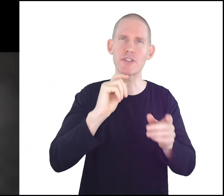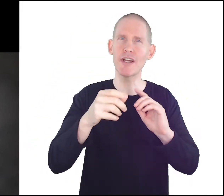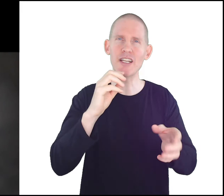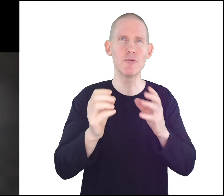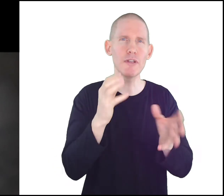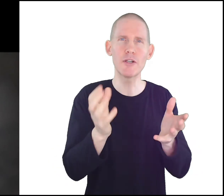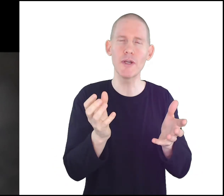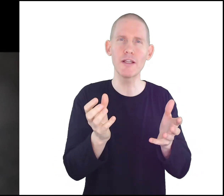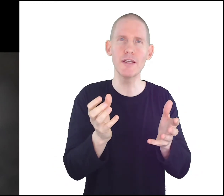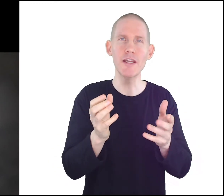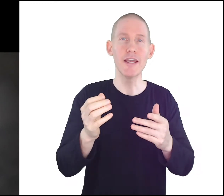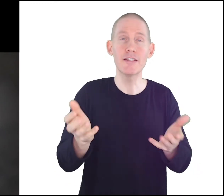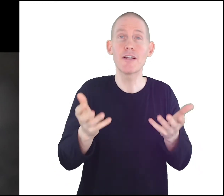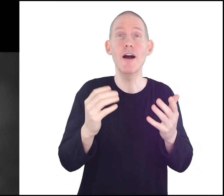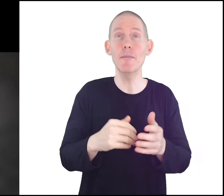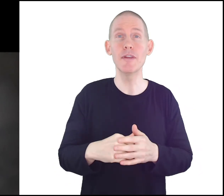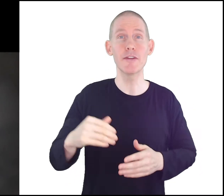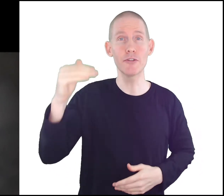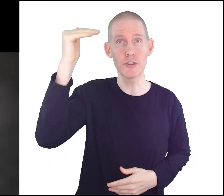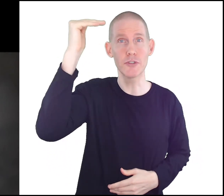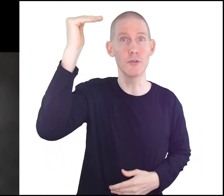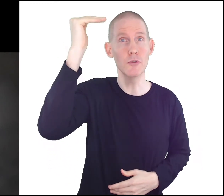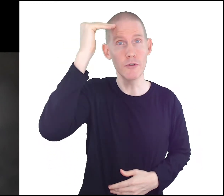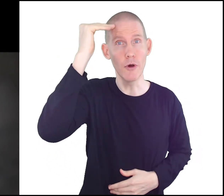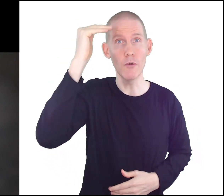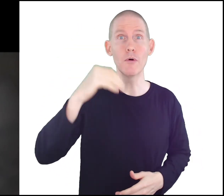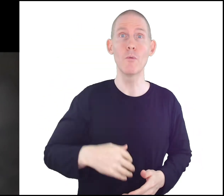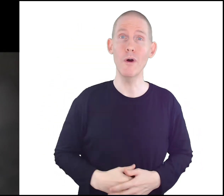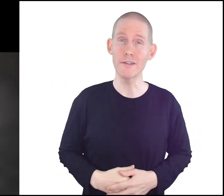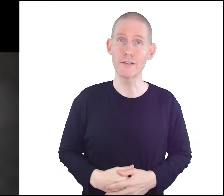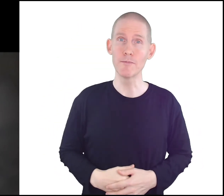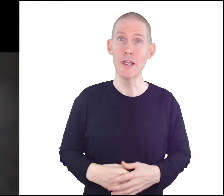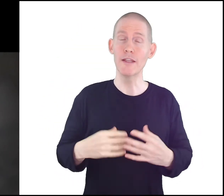signing really quickly. It's common that they'll just do no once. In this